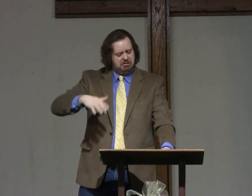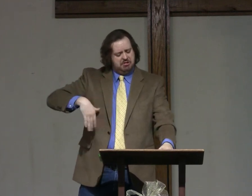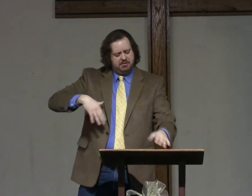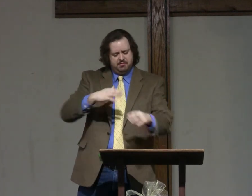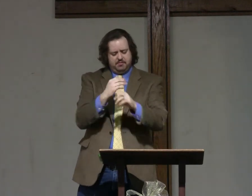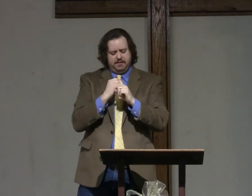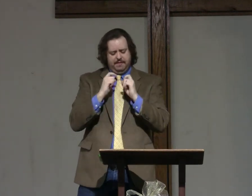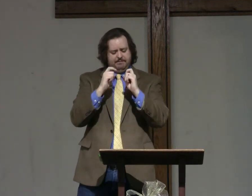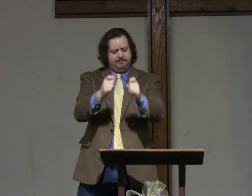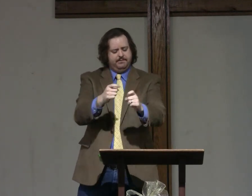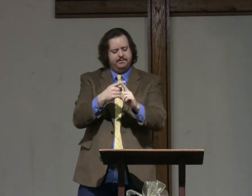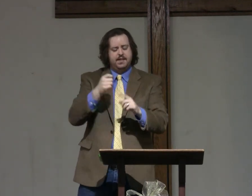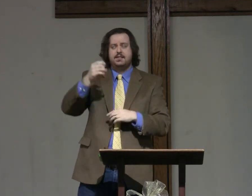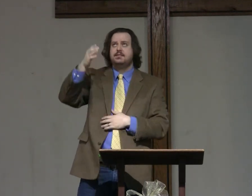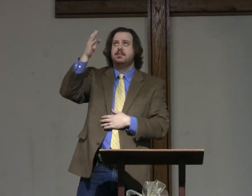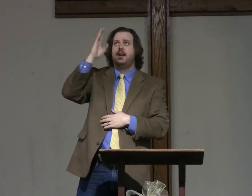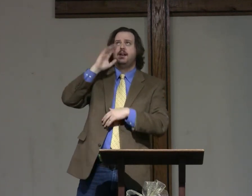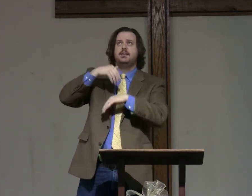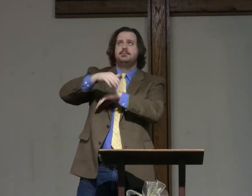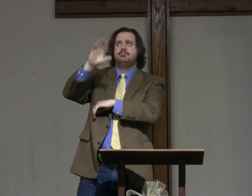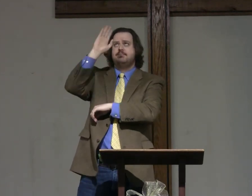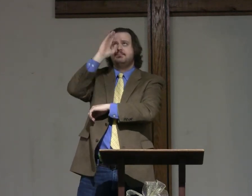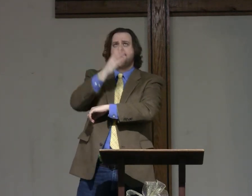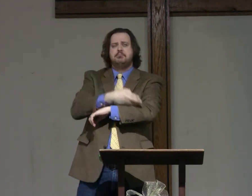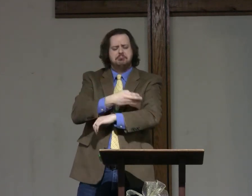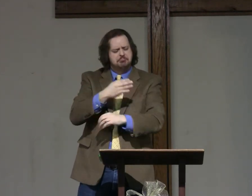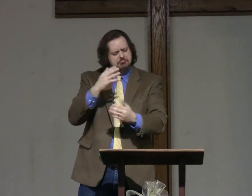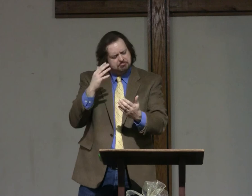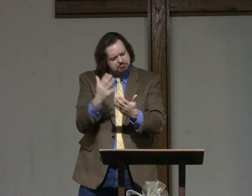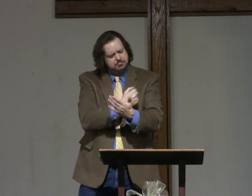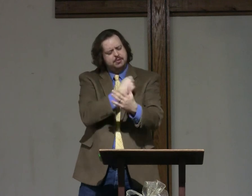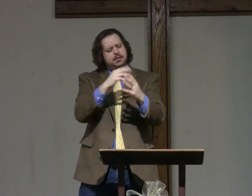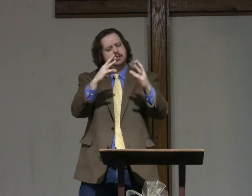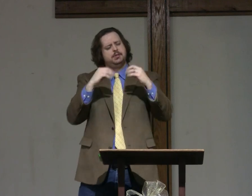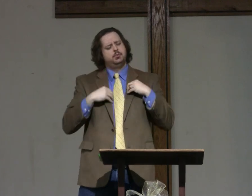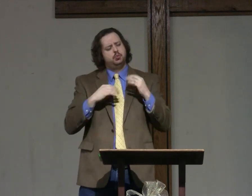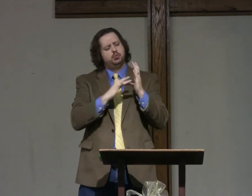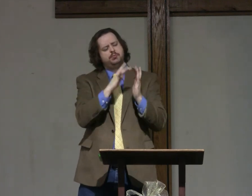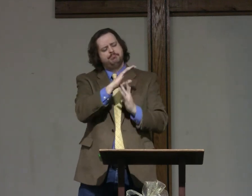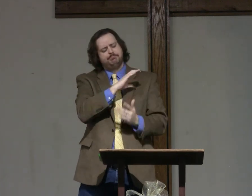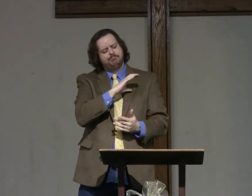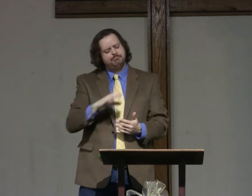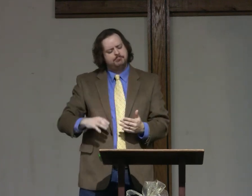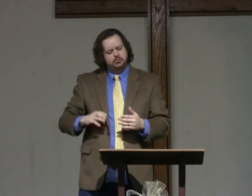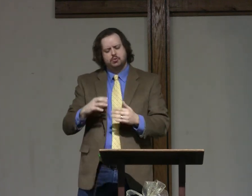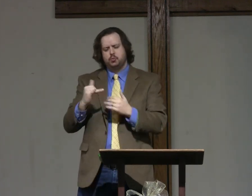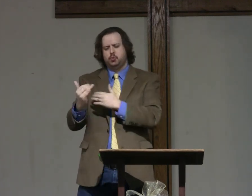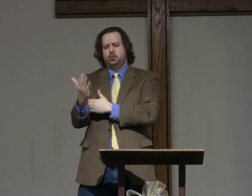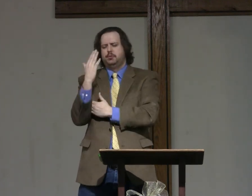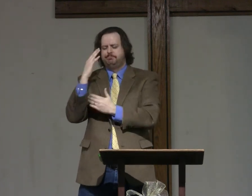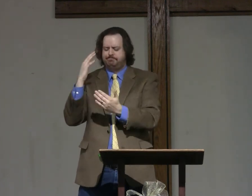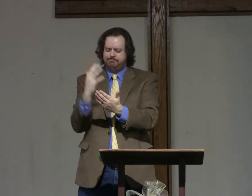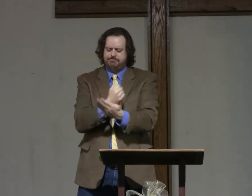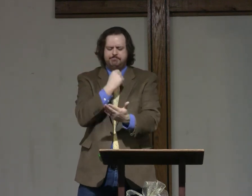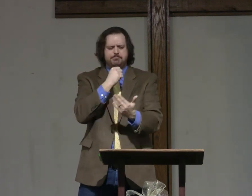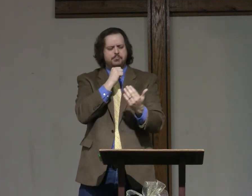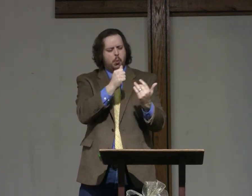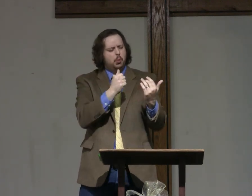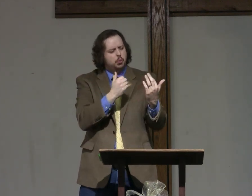about that. If you have not received this gift of God, when you send his Son, take advantage of this time to receive Jesus